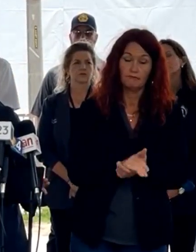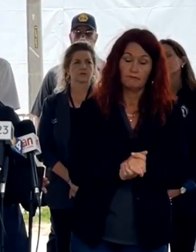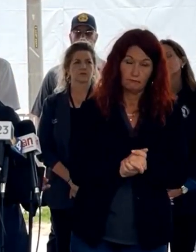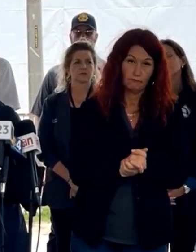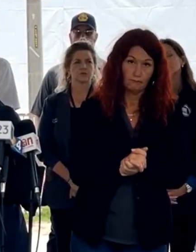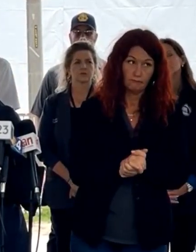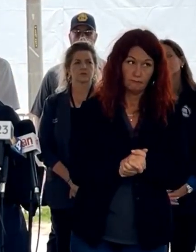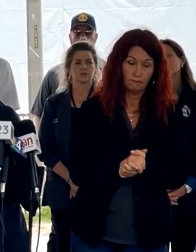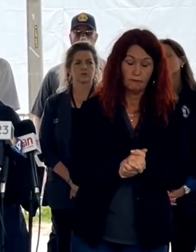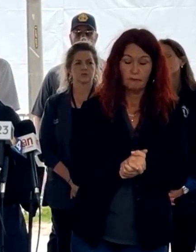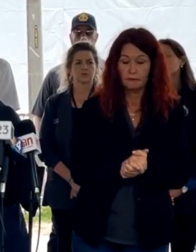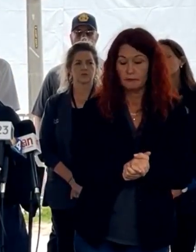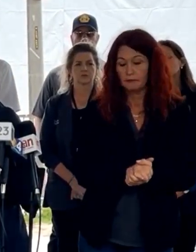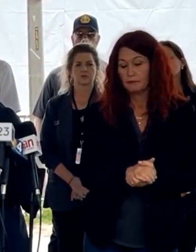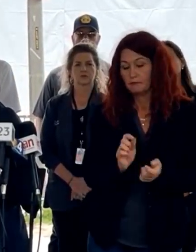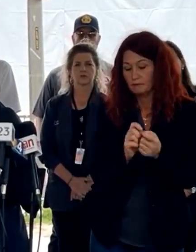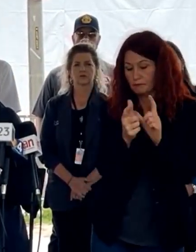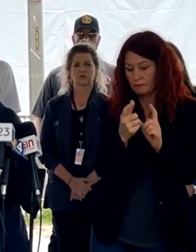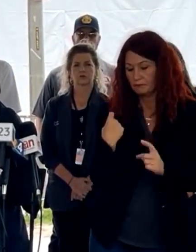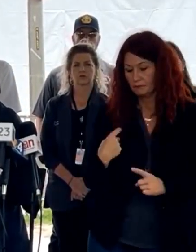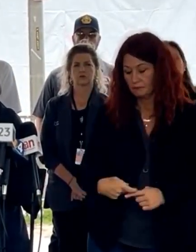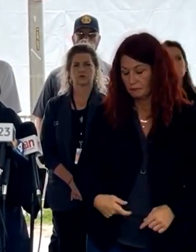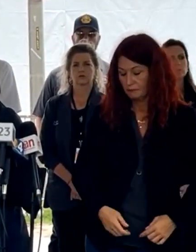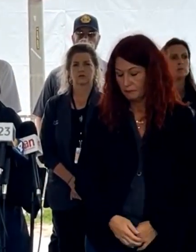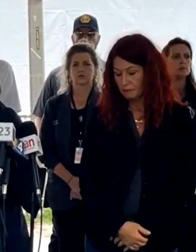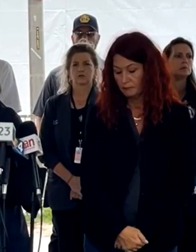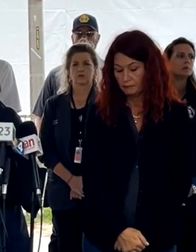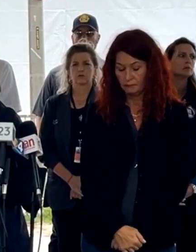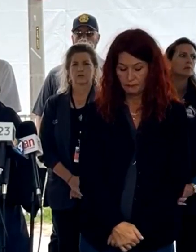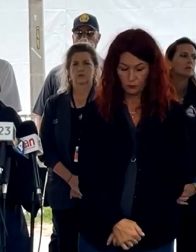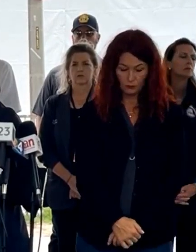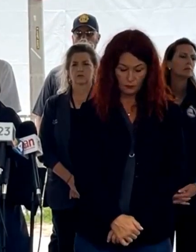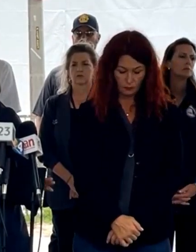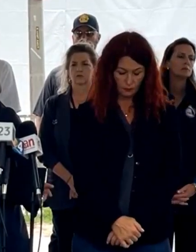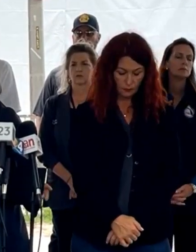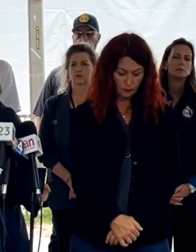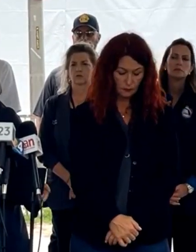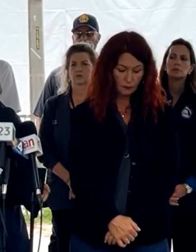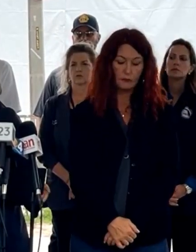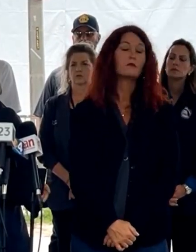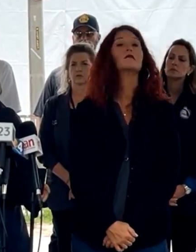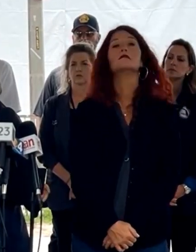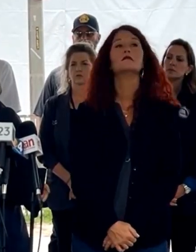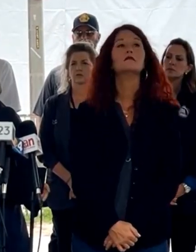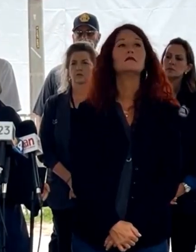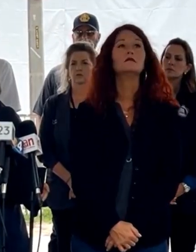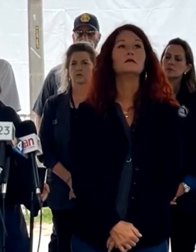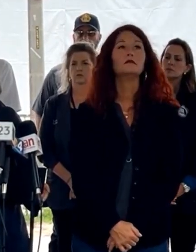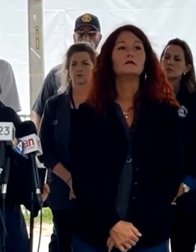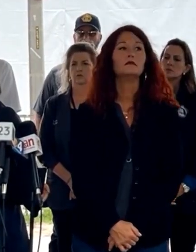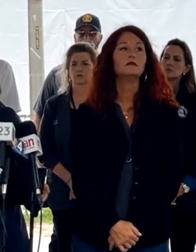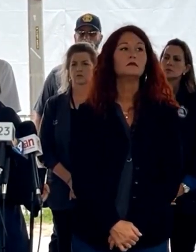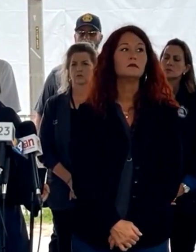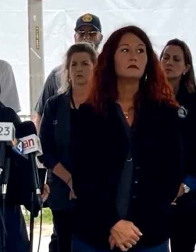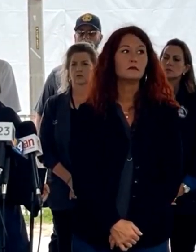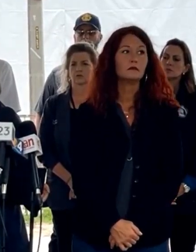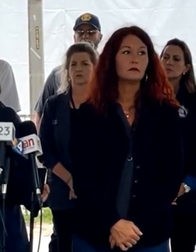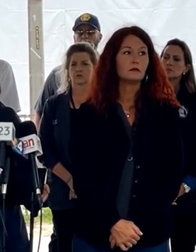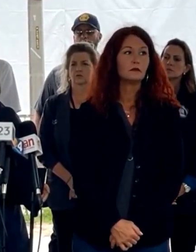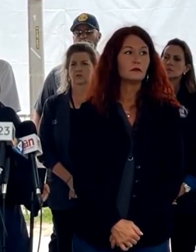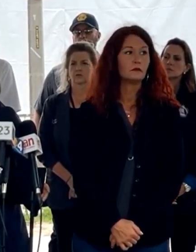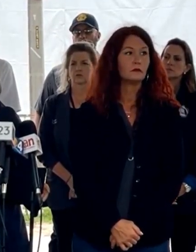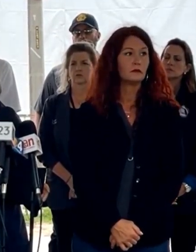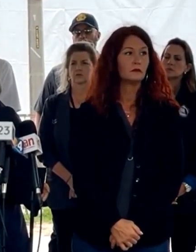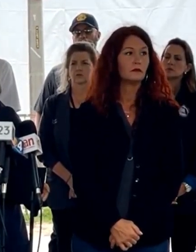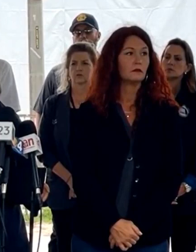cada familia, cada miembro de la familia que está esperando y esperando para las noticias, está preparada.